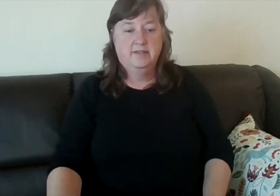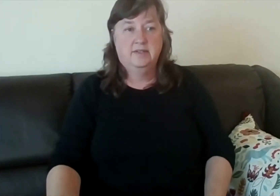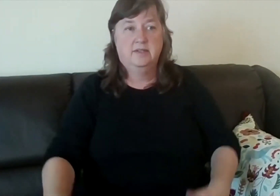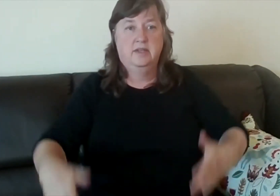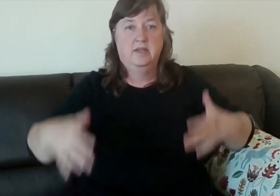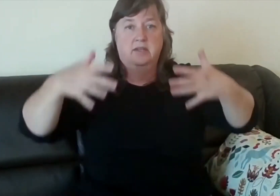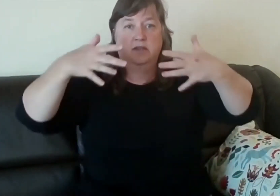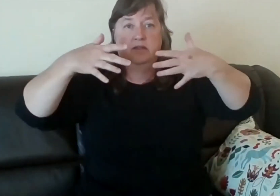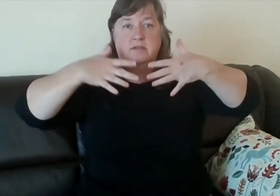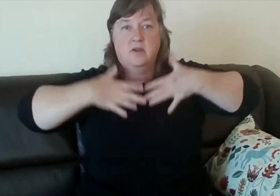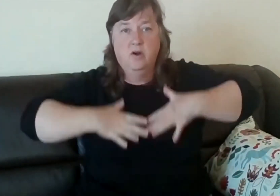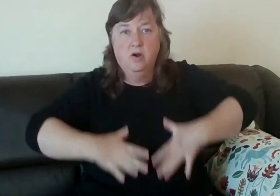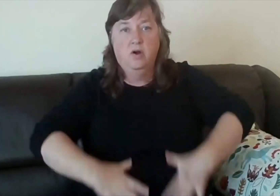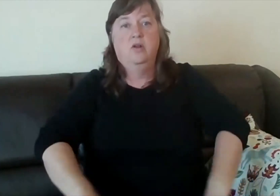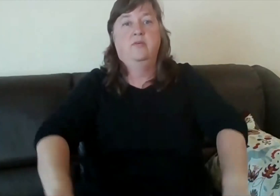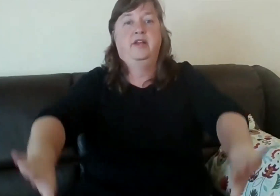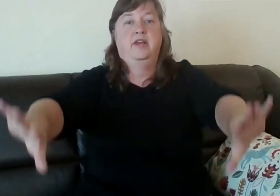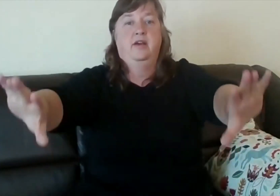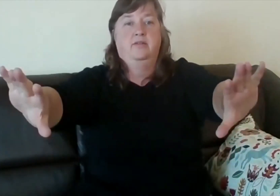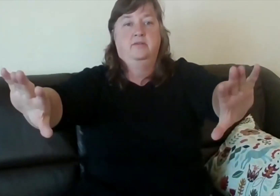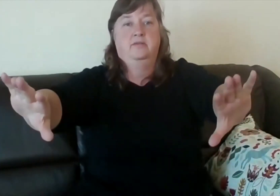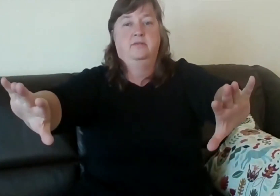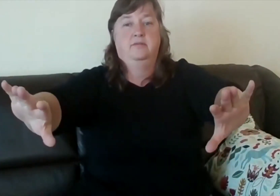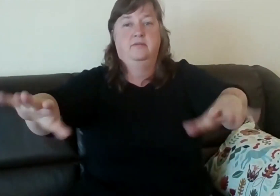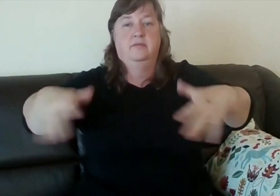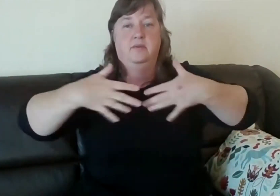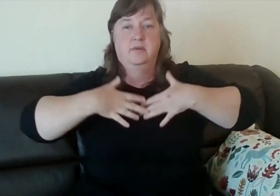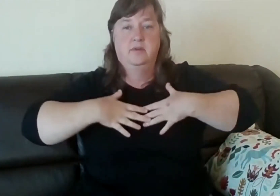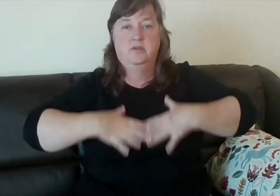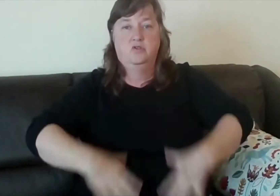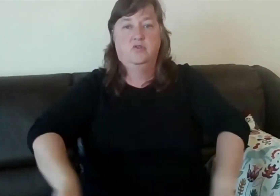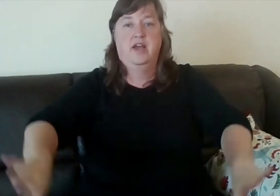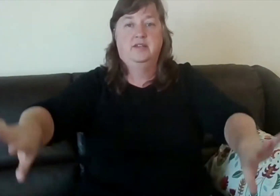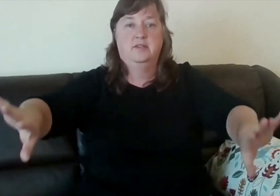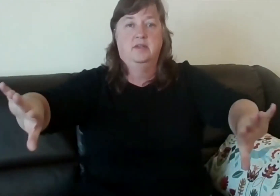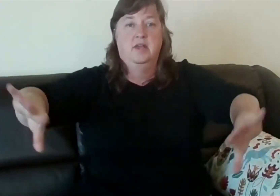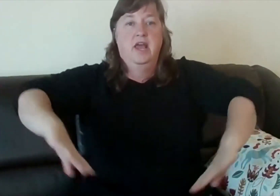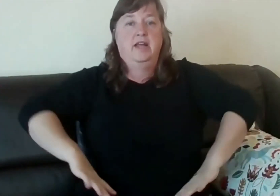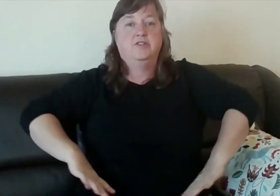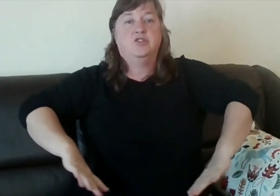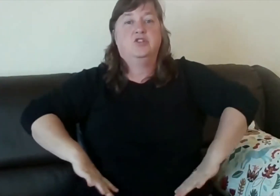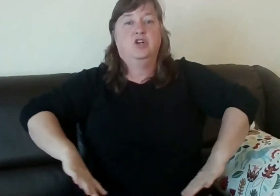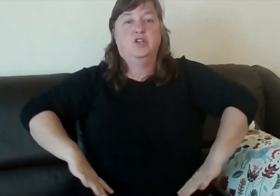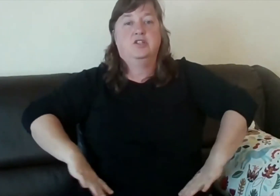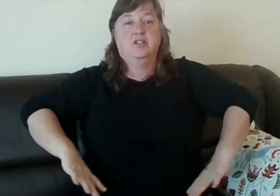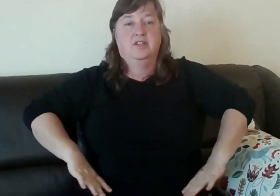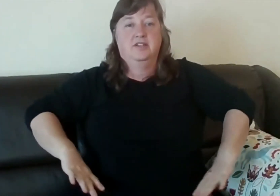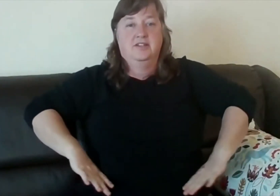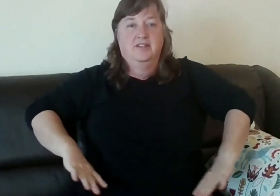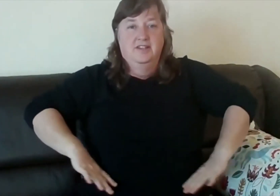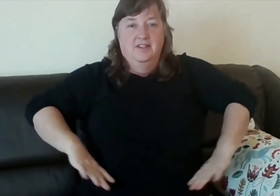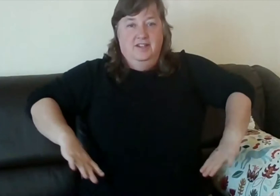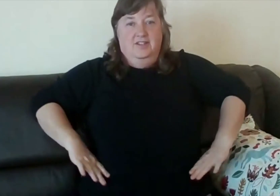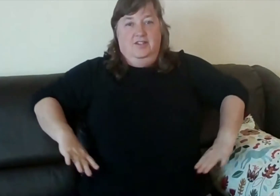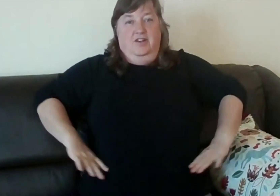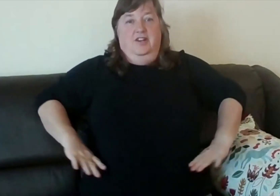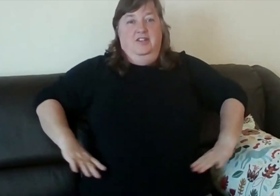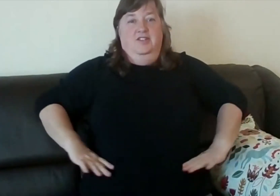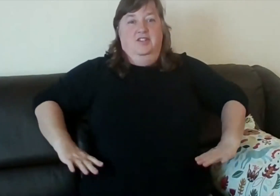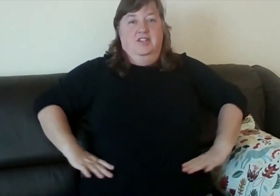Dress is all the way down. Dress. And skirt. Skirt is just kind